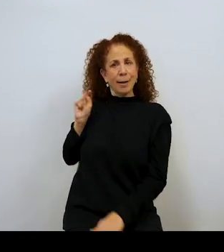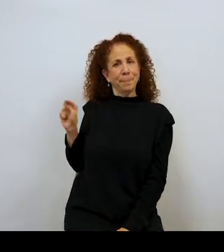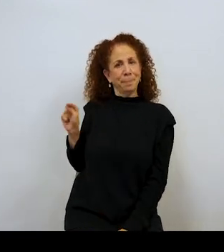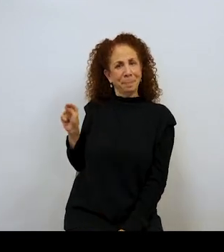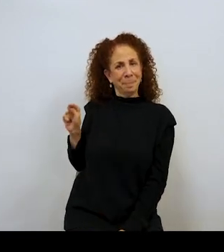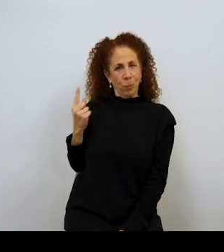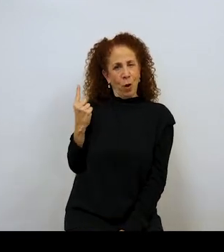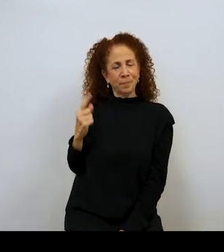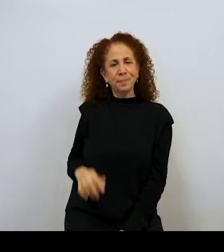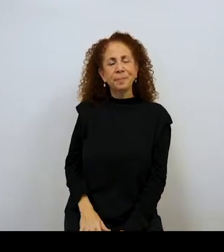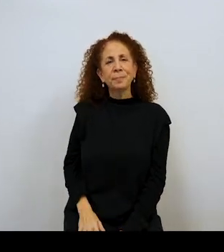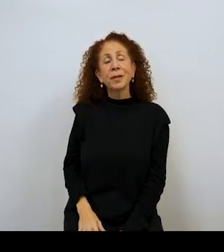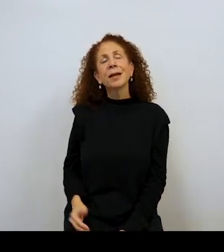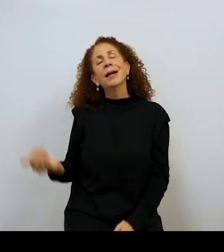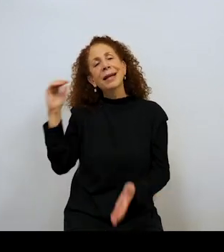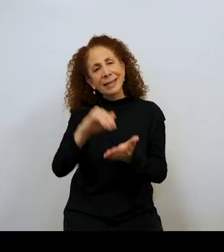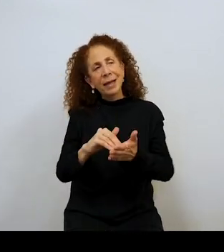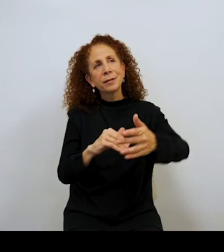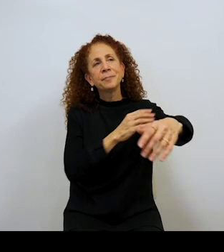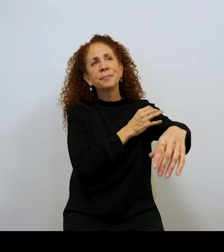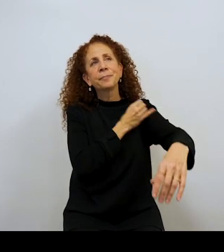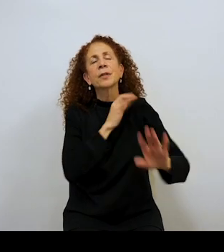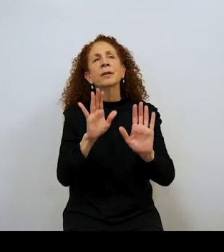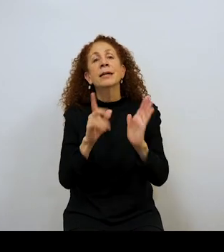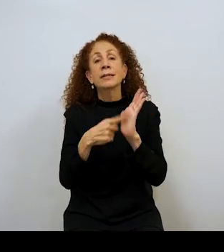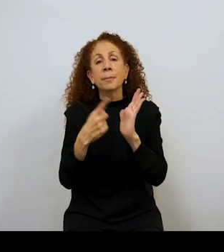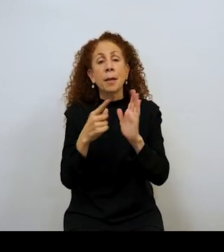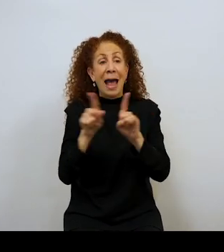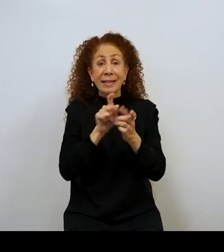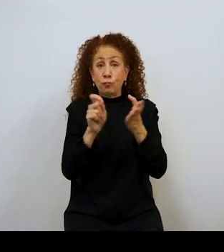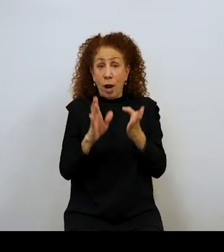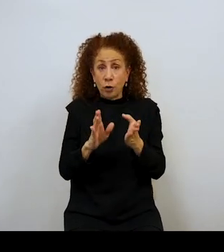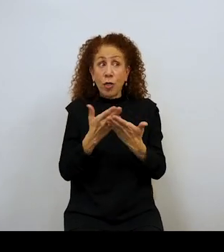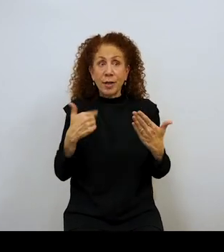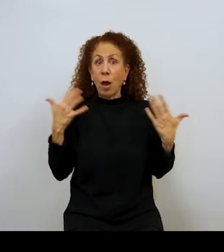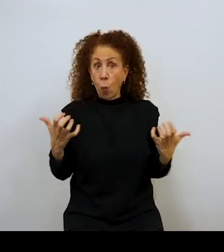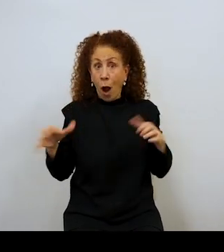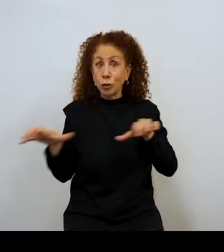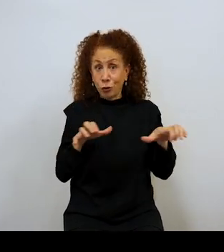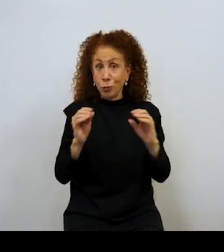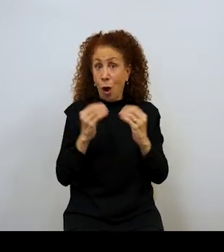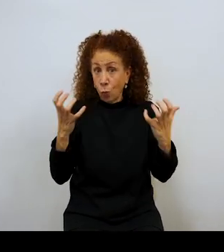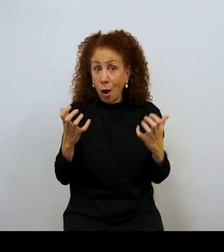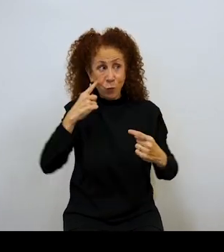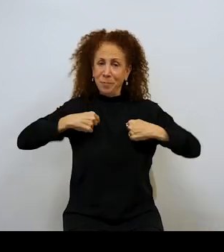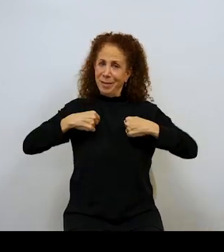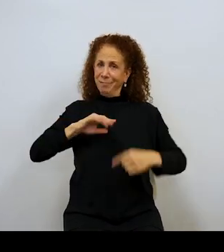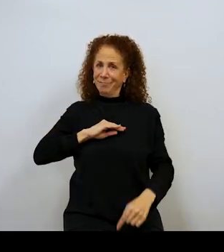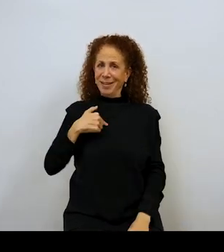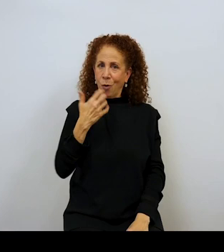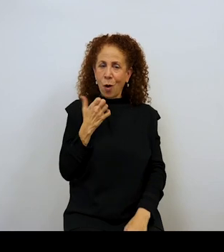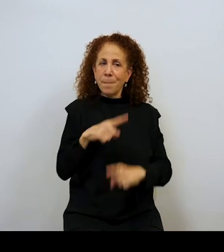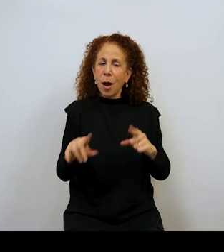And again, you know, I would have liked, but there are things where you think, as a novelist, there are things I would like to do for me,